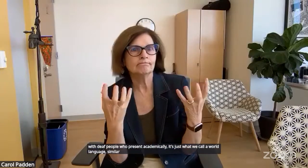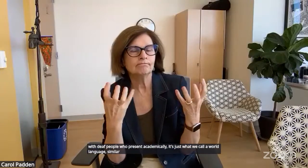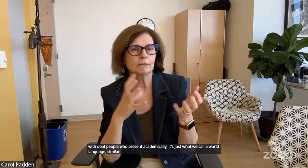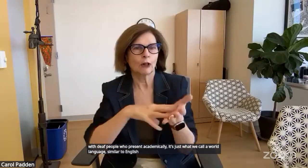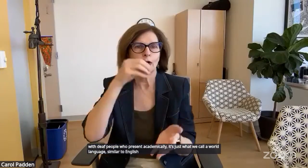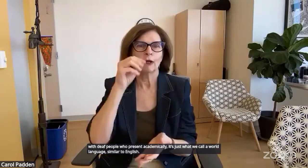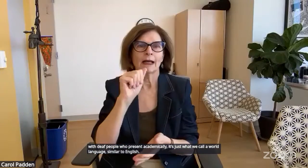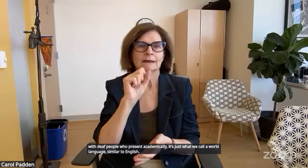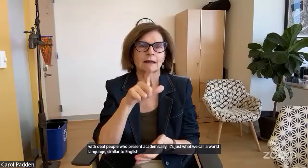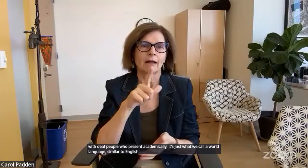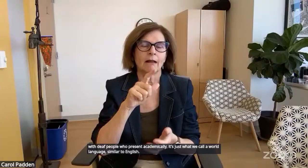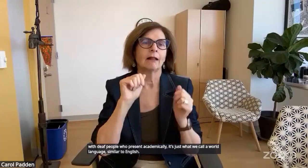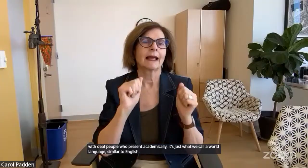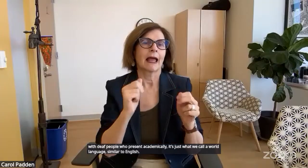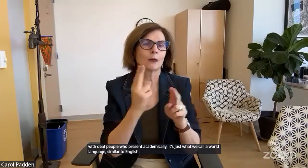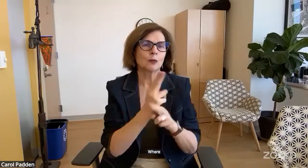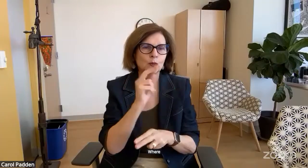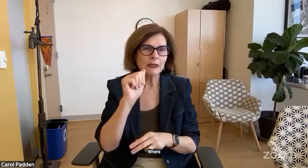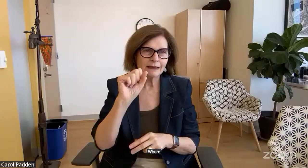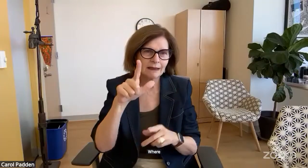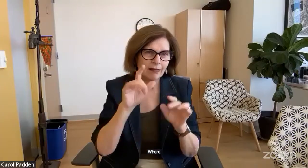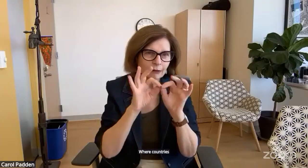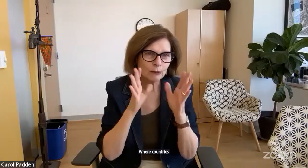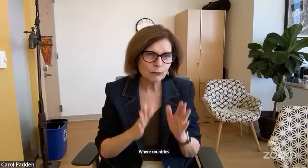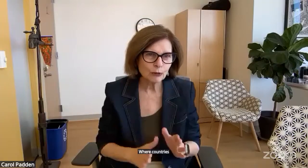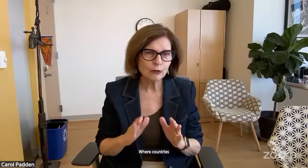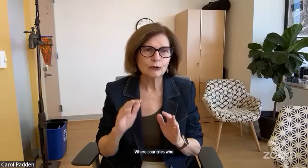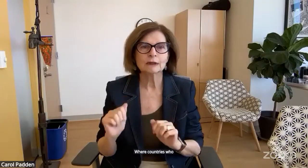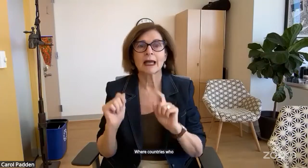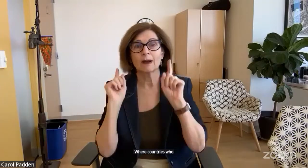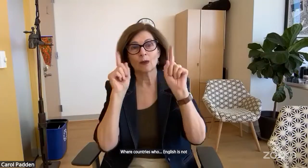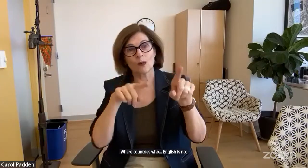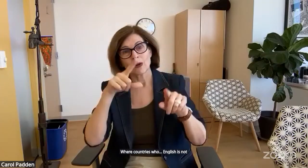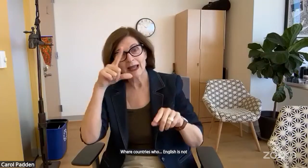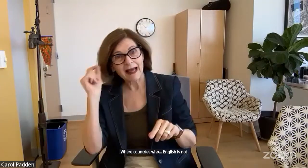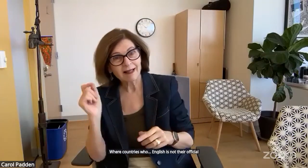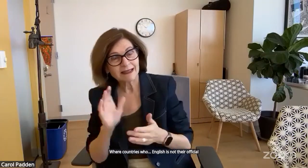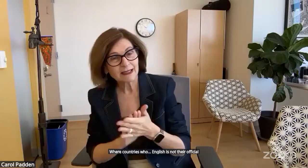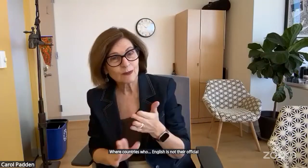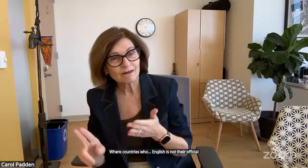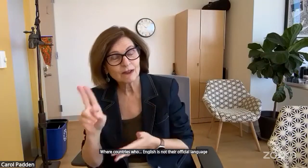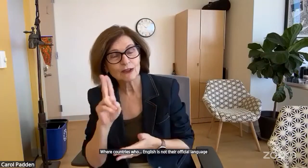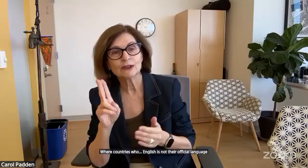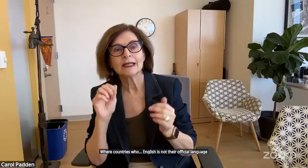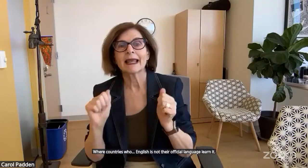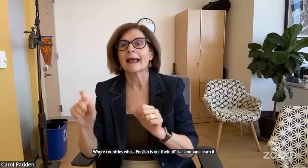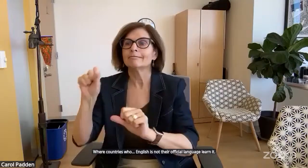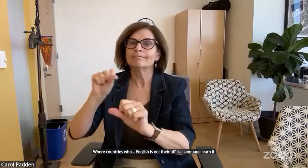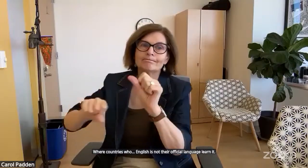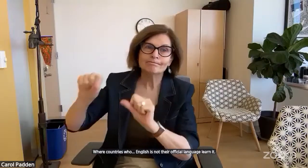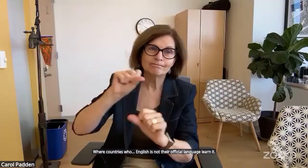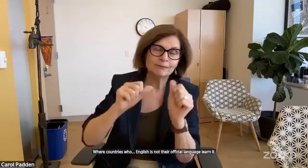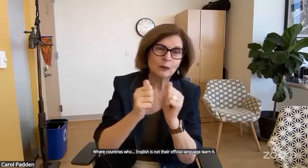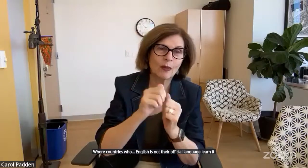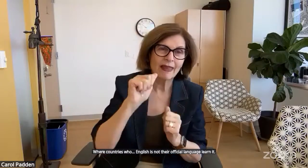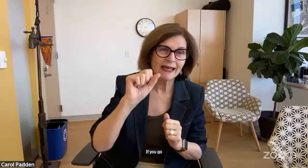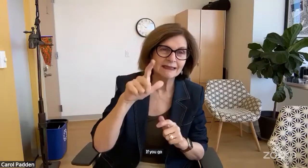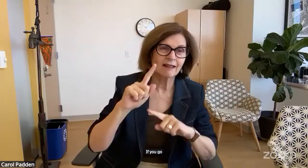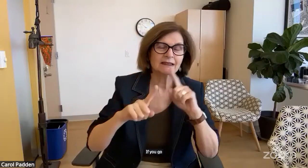English, where countries English is not their official language learn it. If you go to Gallaudet